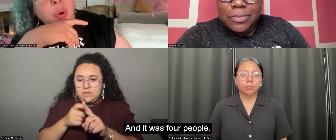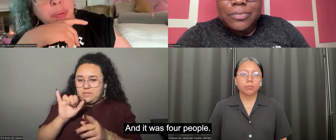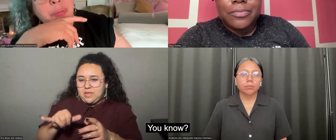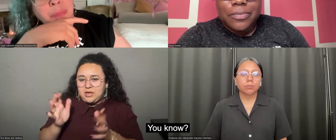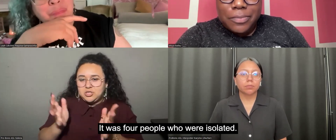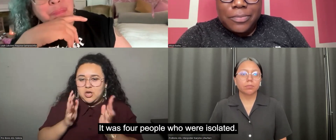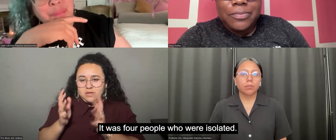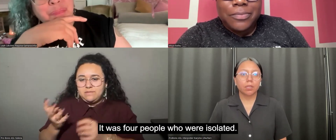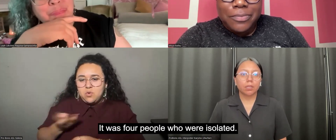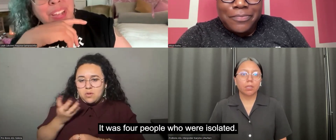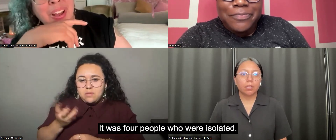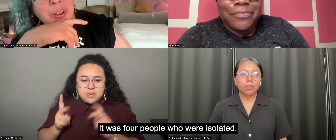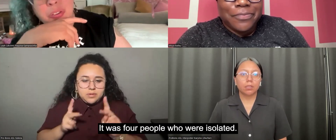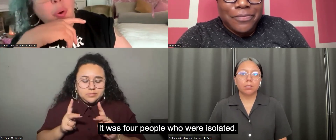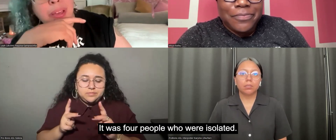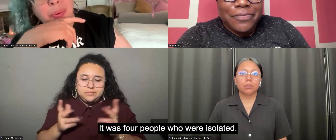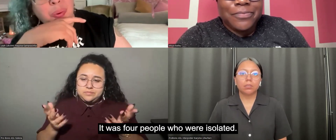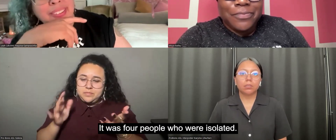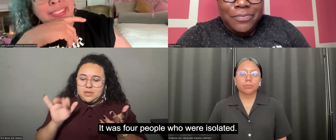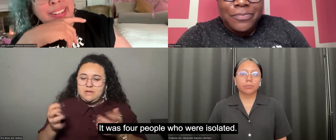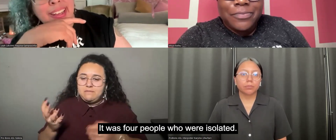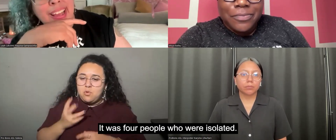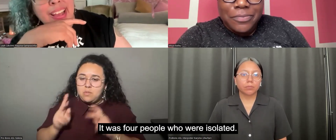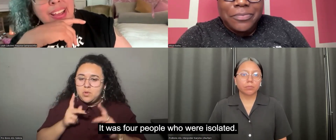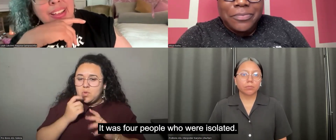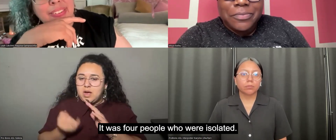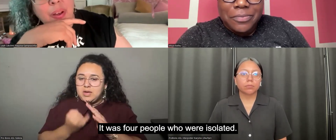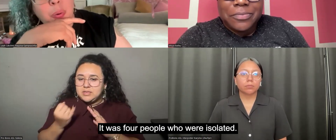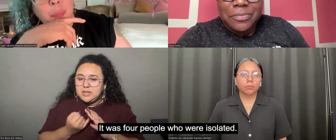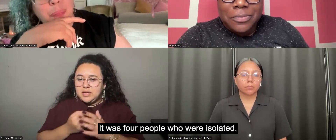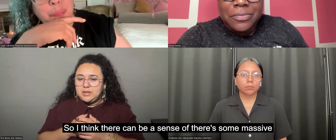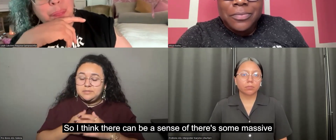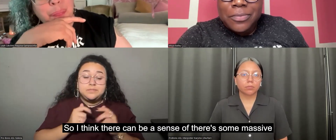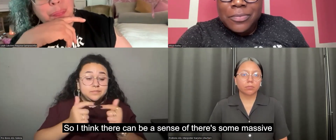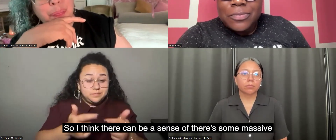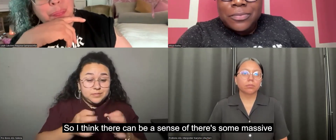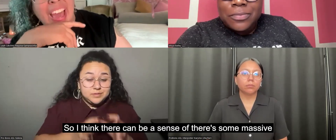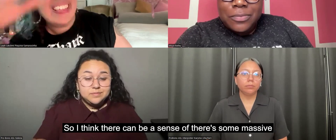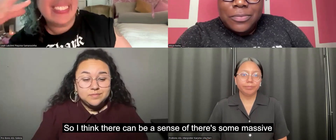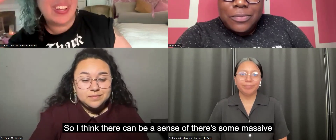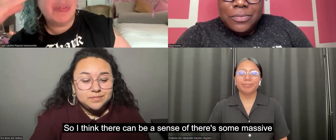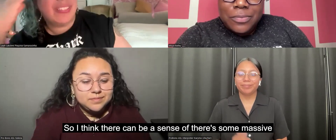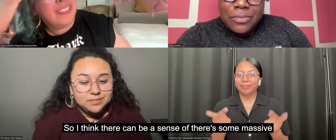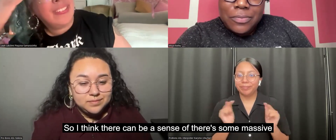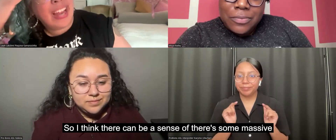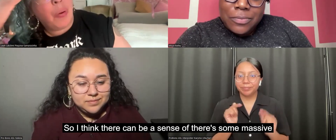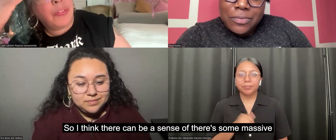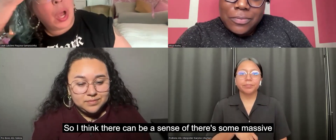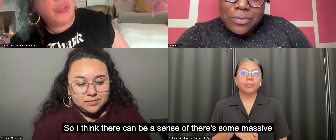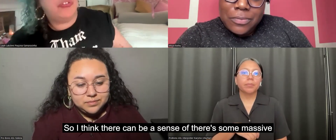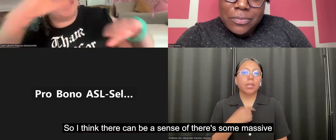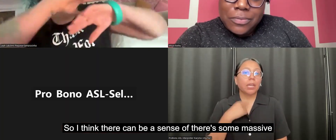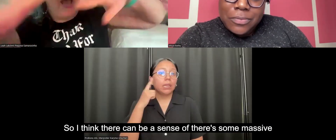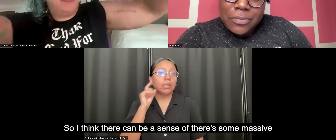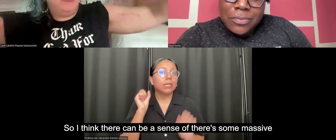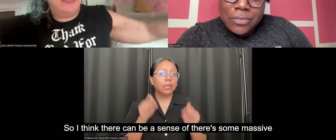And it was four people, it was four people who were isolated. So, and I think there can be a sense now of like, oh,